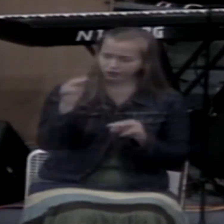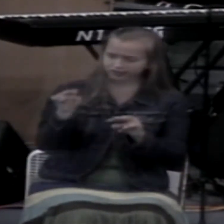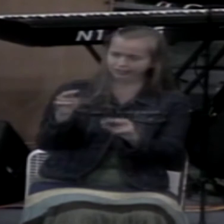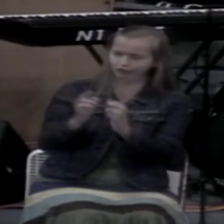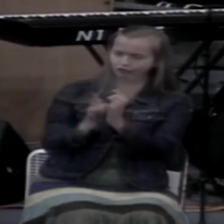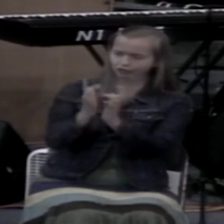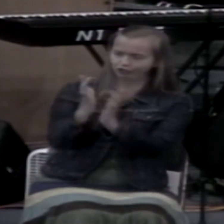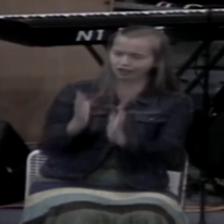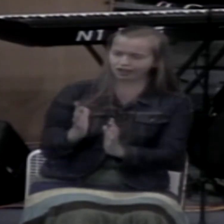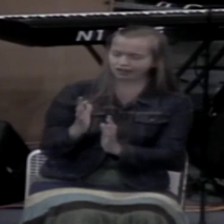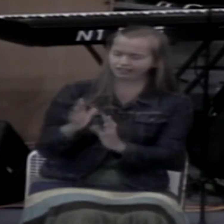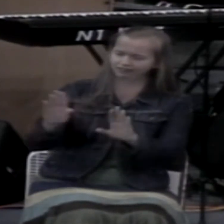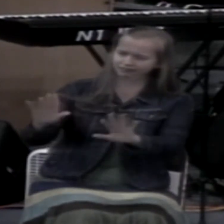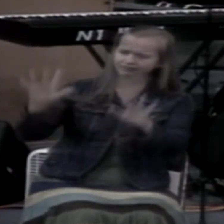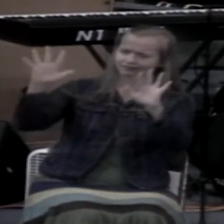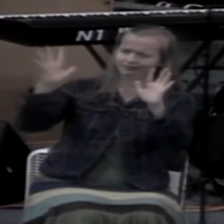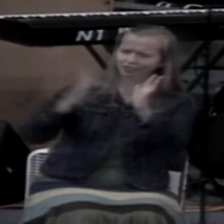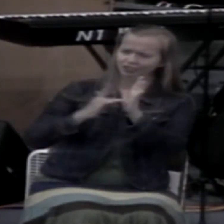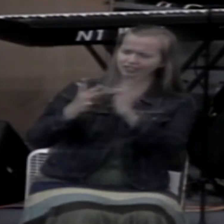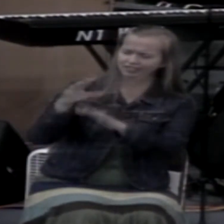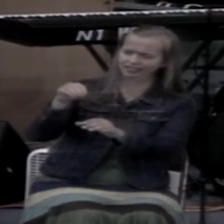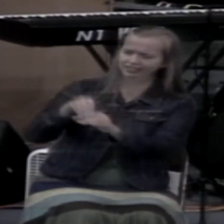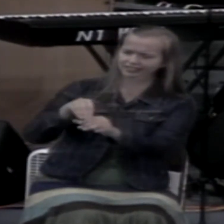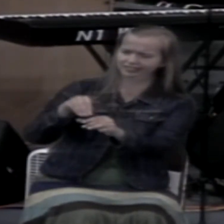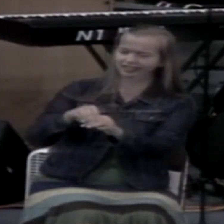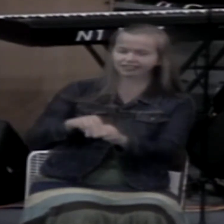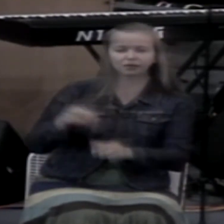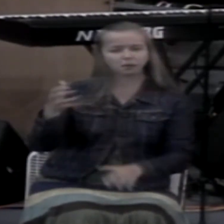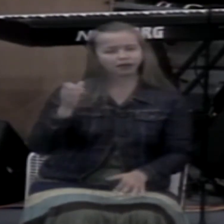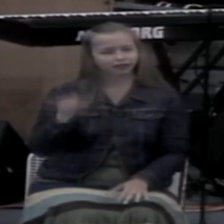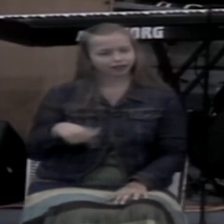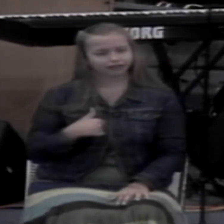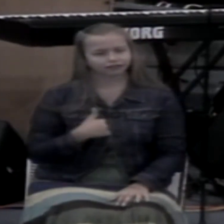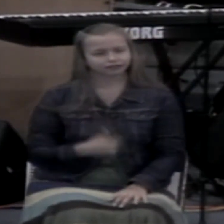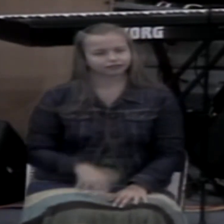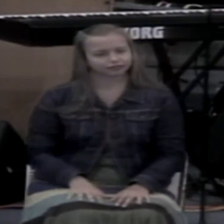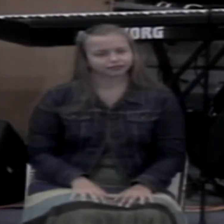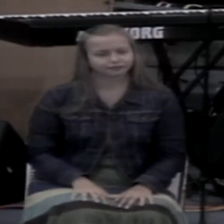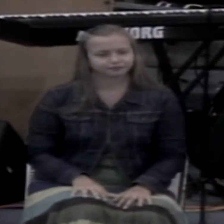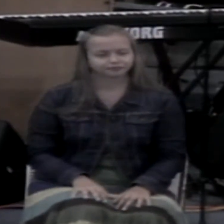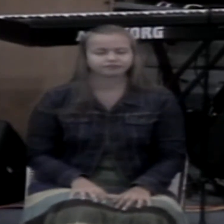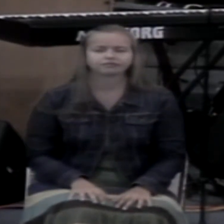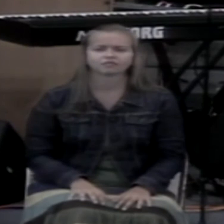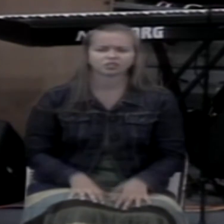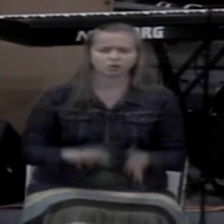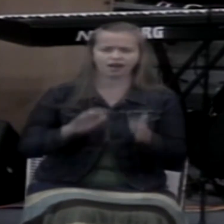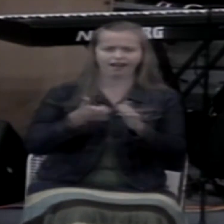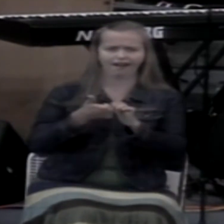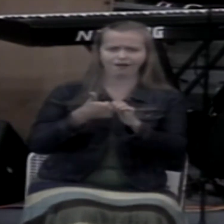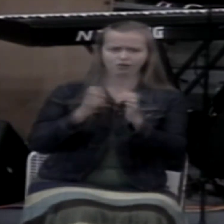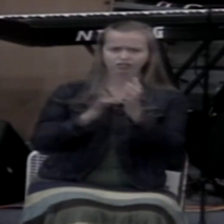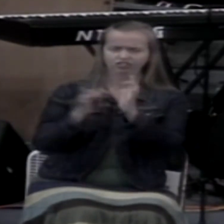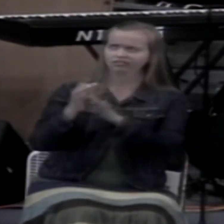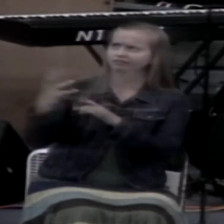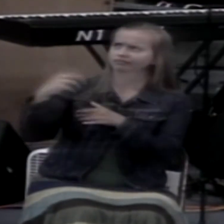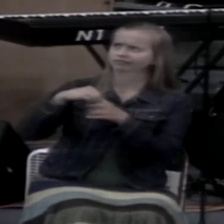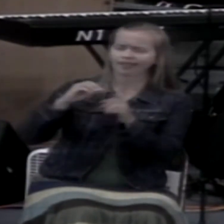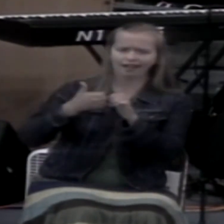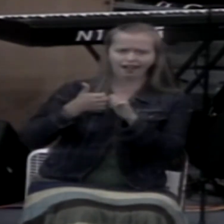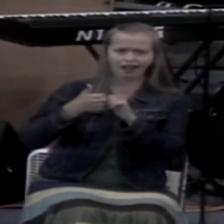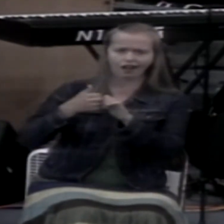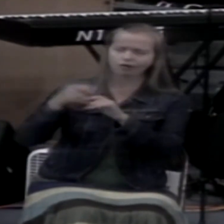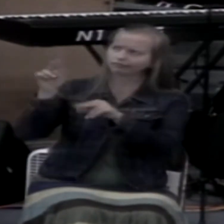verse 21 through 24. This is talking about the vicarious suffering of our Lord. For